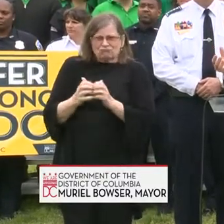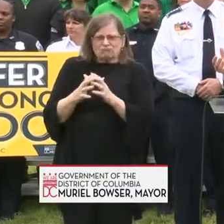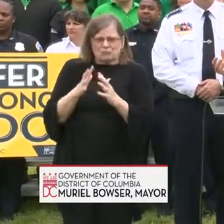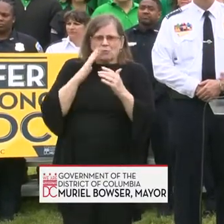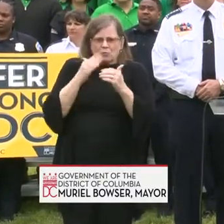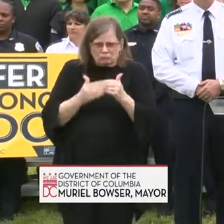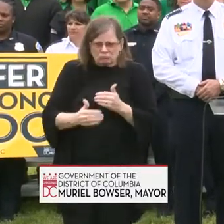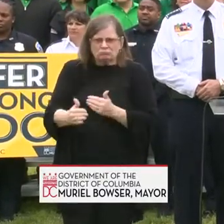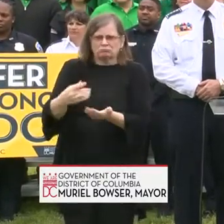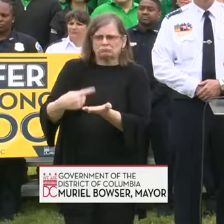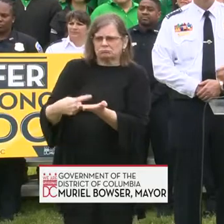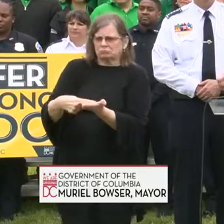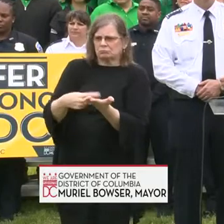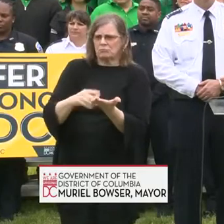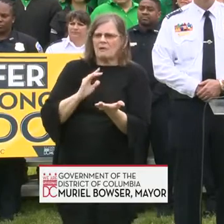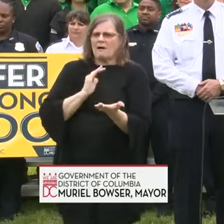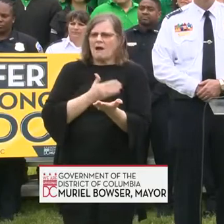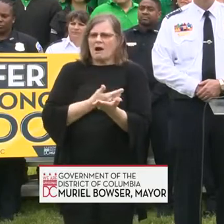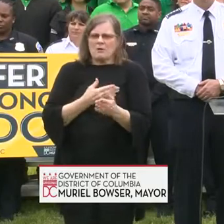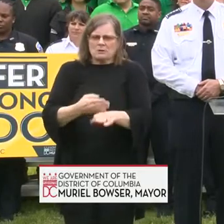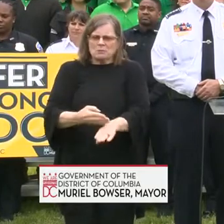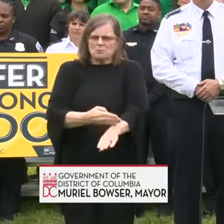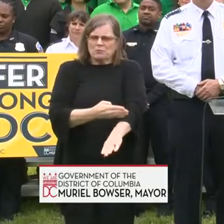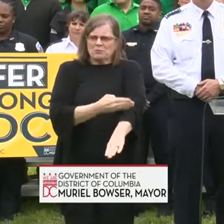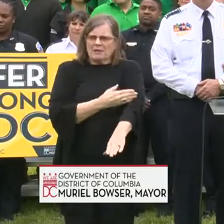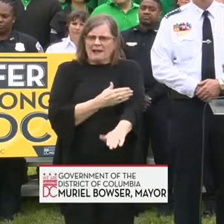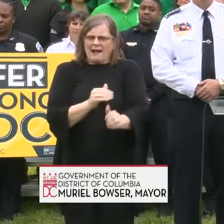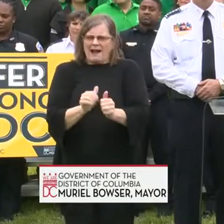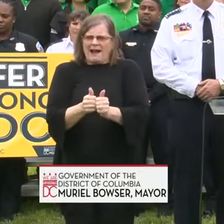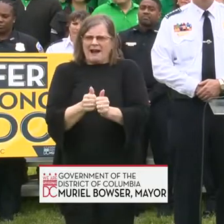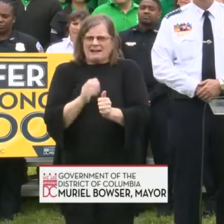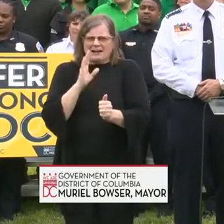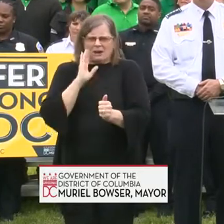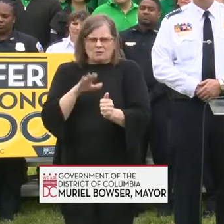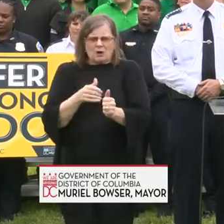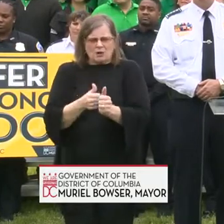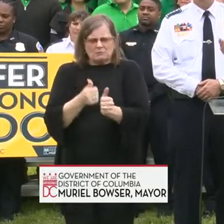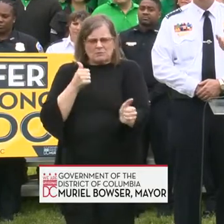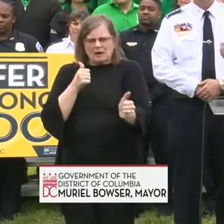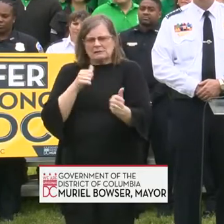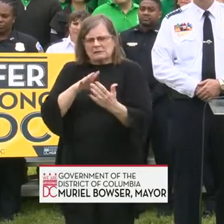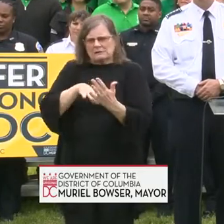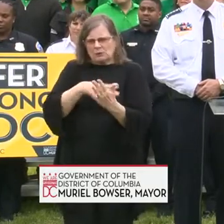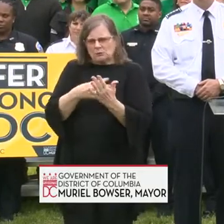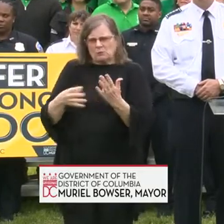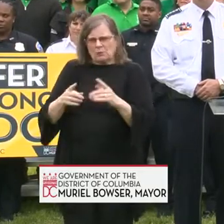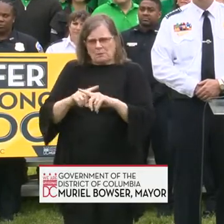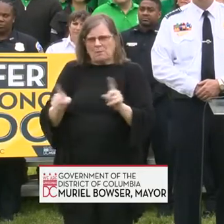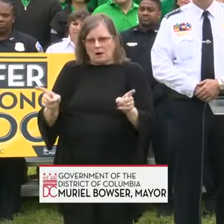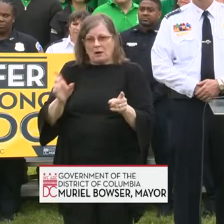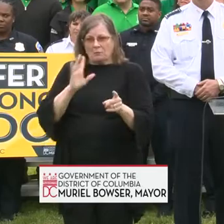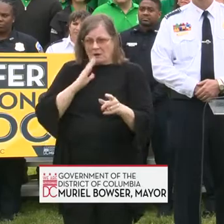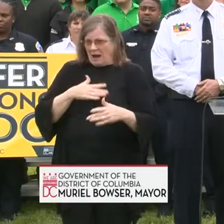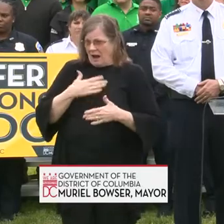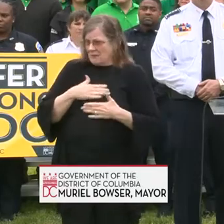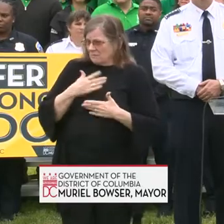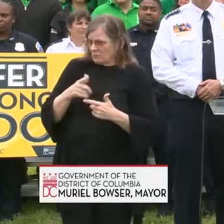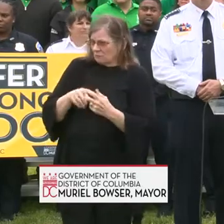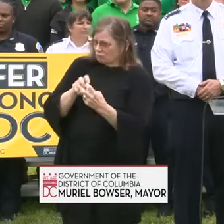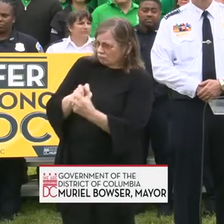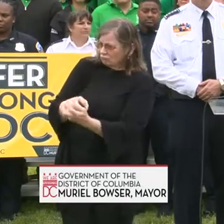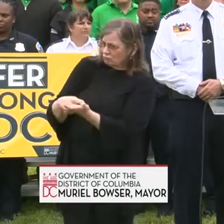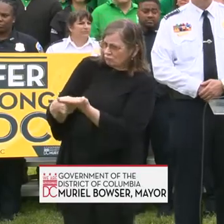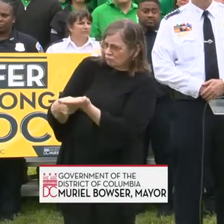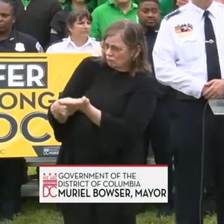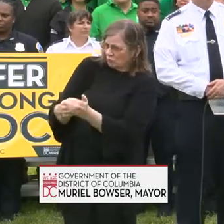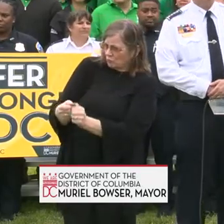capital improvements. We understand it's a little bit behind schedule, but we want to move this up. And so I'm happy to meet with you afterwards as well. Thank you. Thank